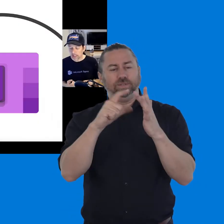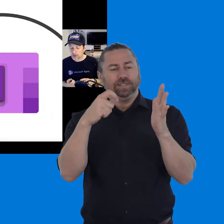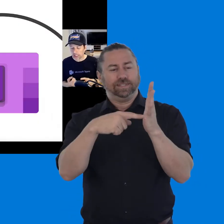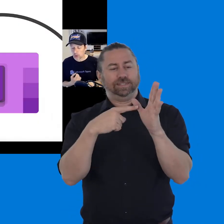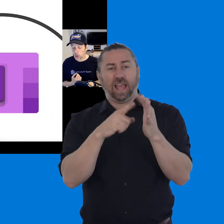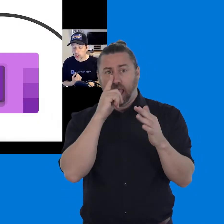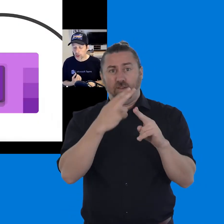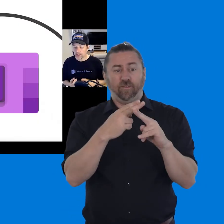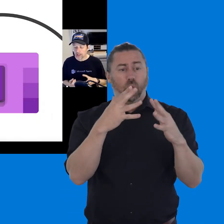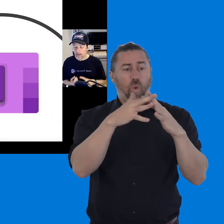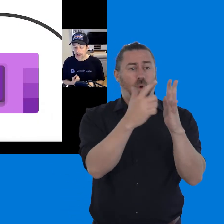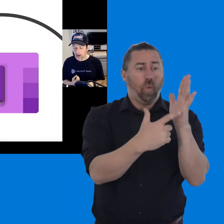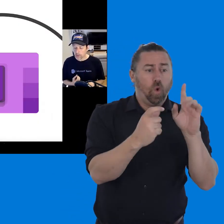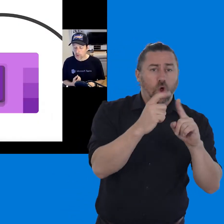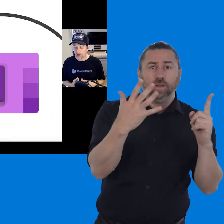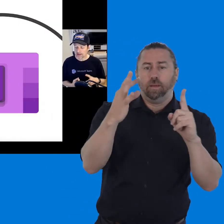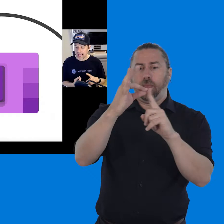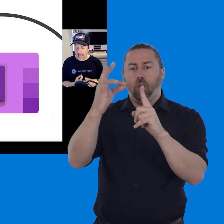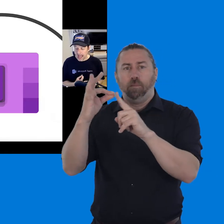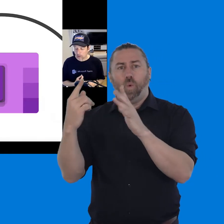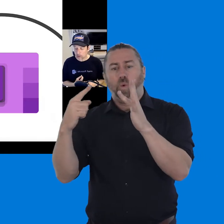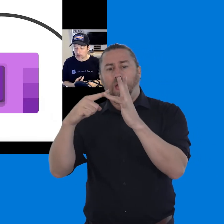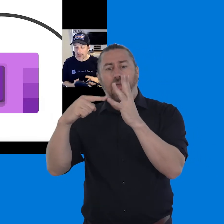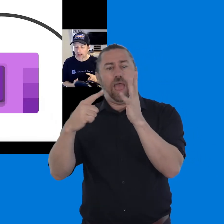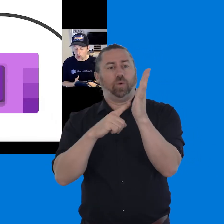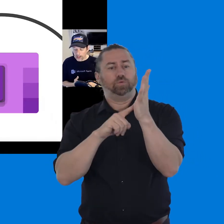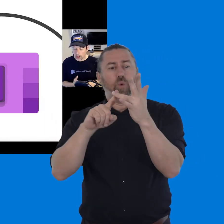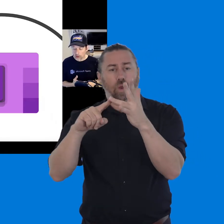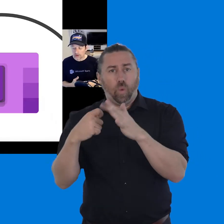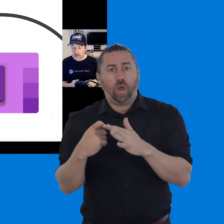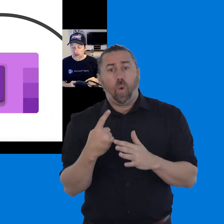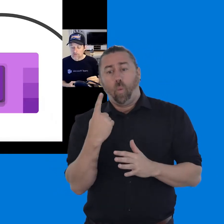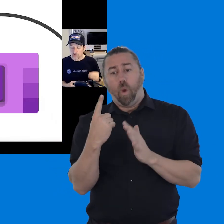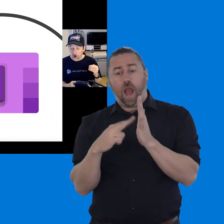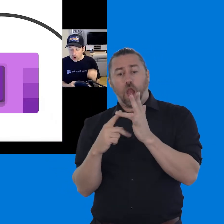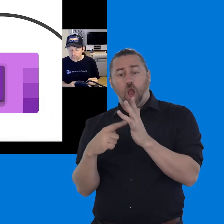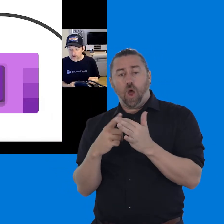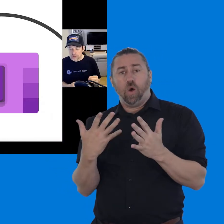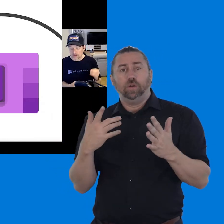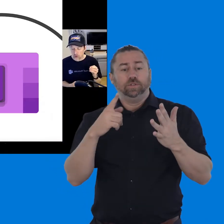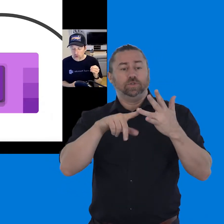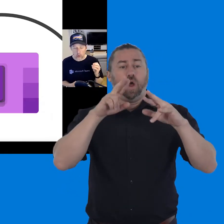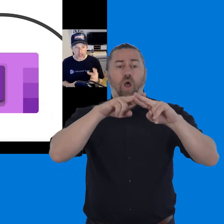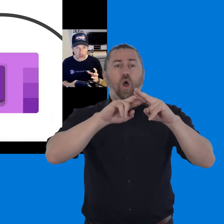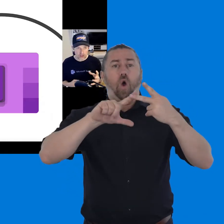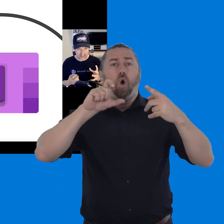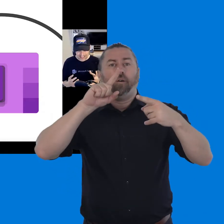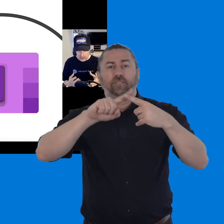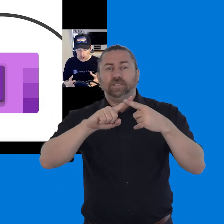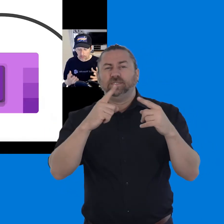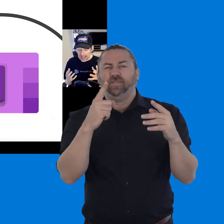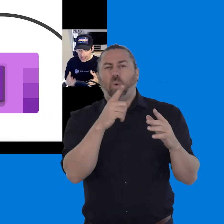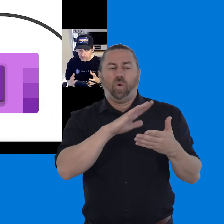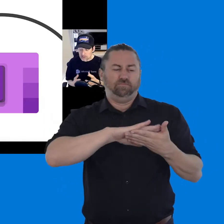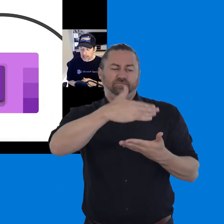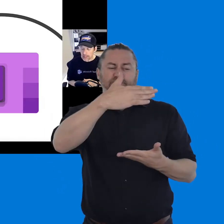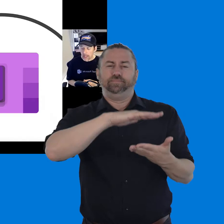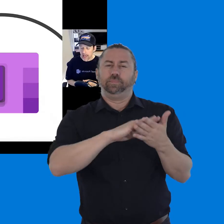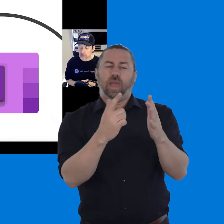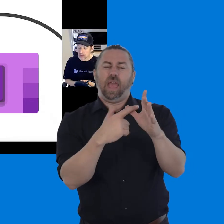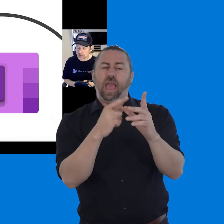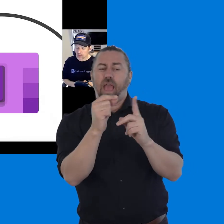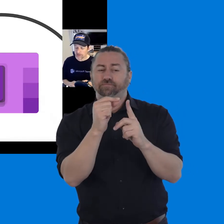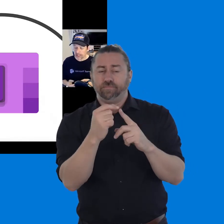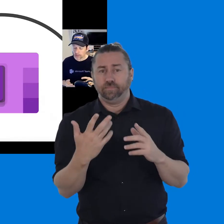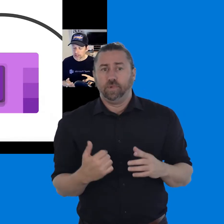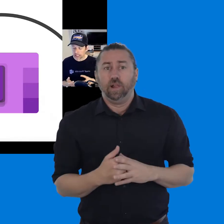is available in Word, PowerPoint, Outlook, and OneNote for Office for Windows desktop apps, okay?